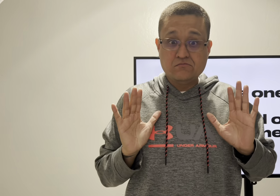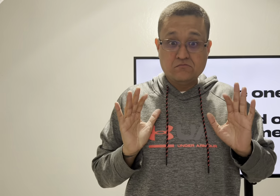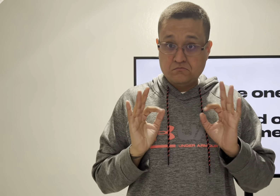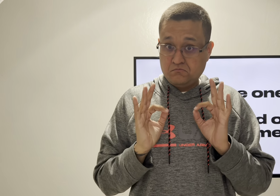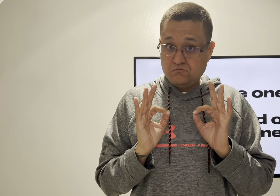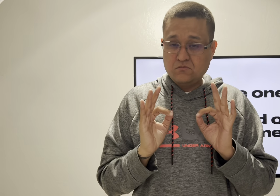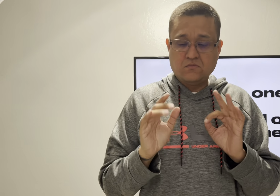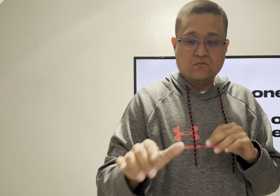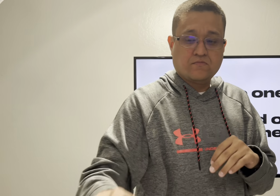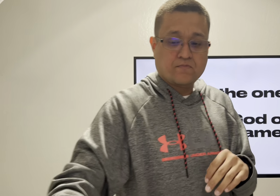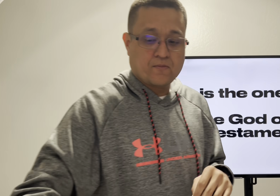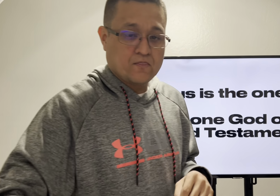perfect.